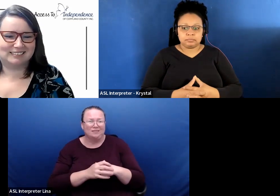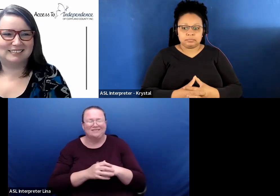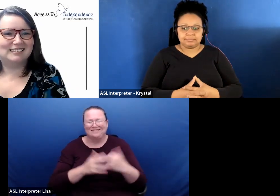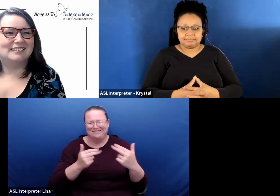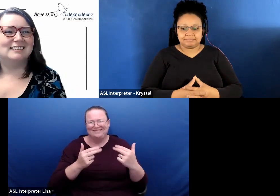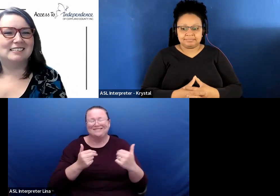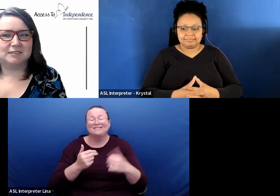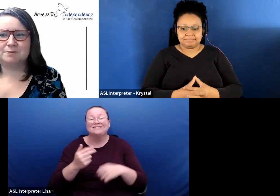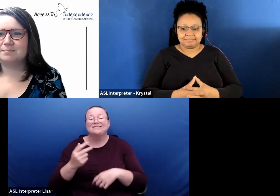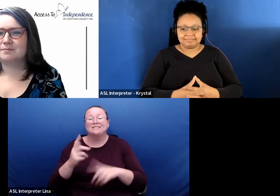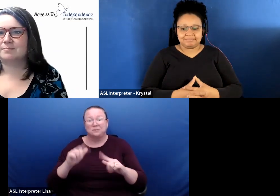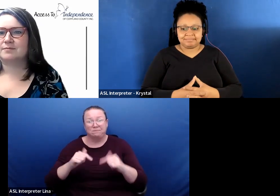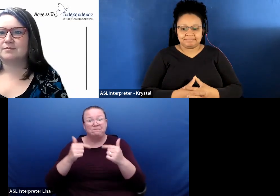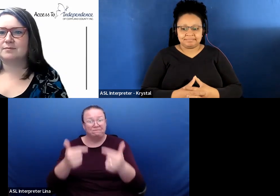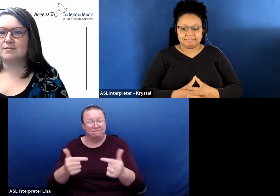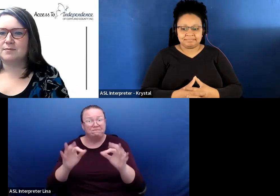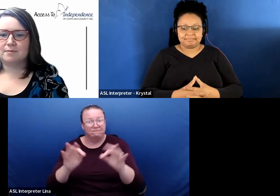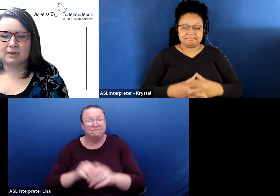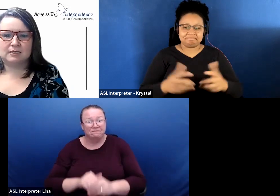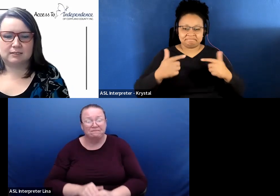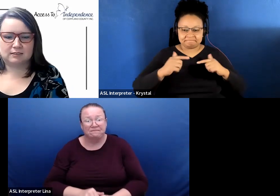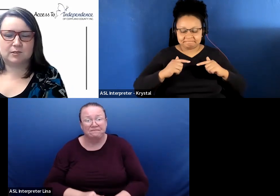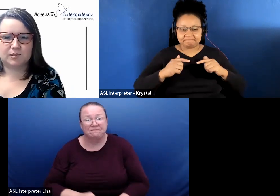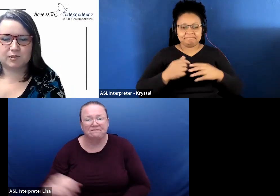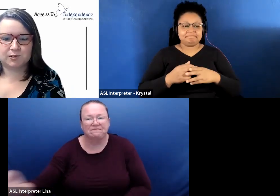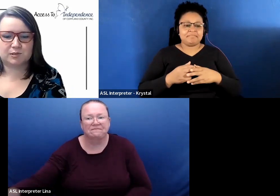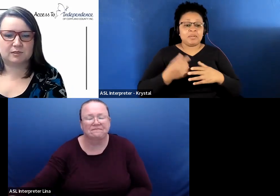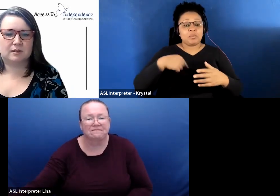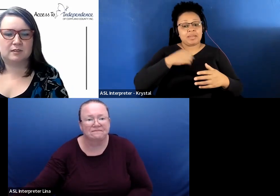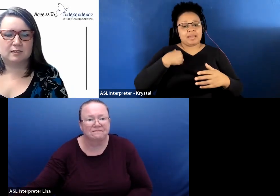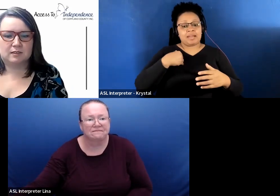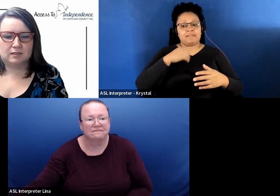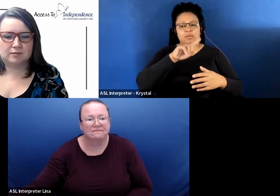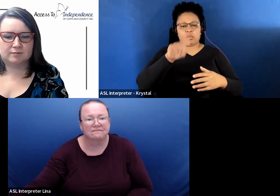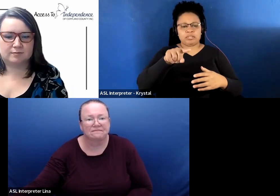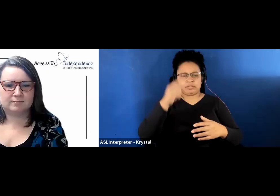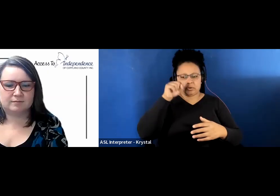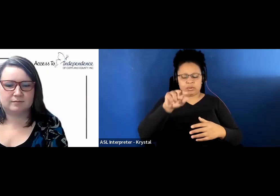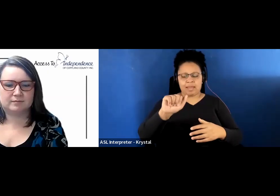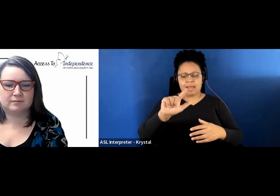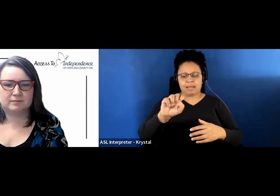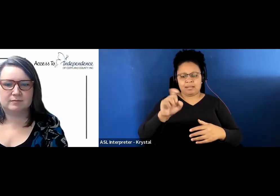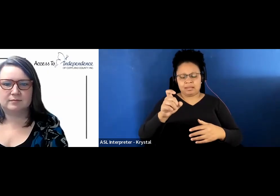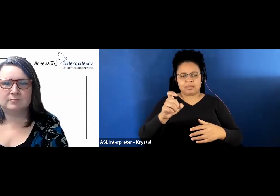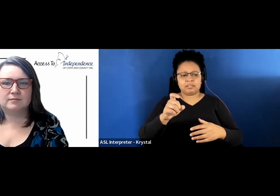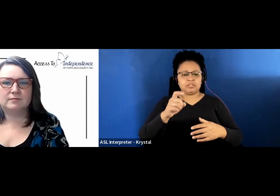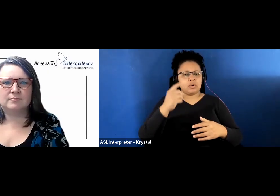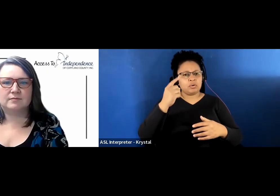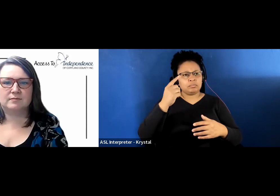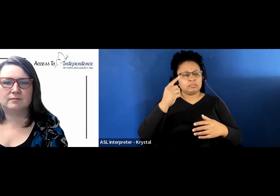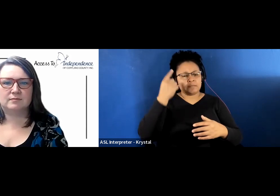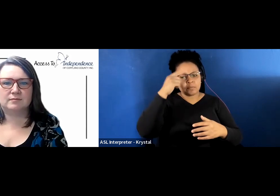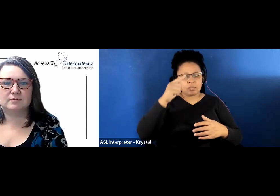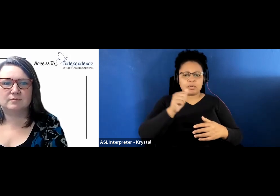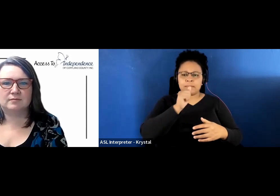We have a question in the Q&A for you, Alex. In regards for confidentiality, what about